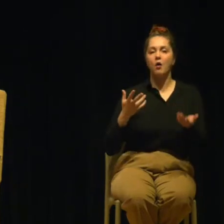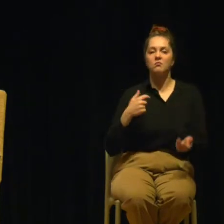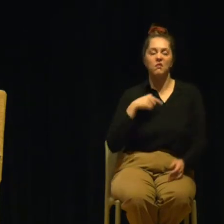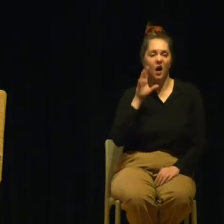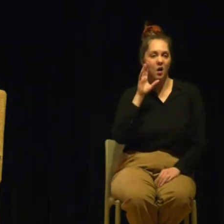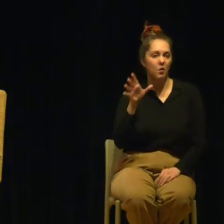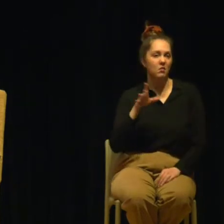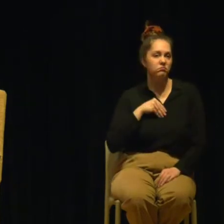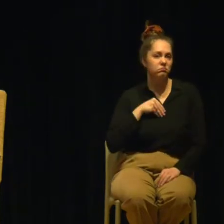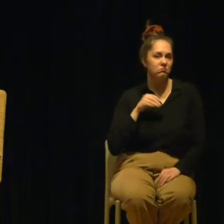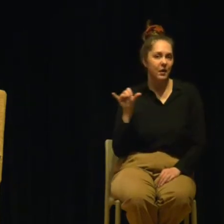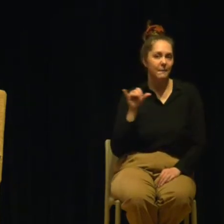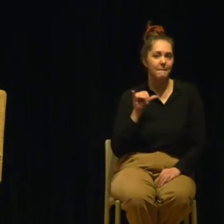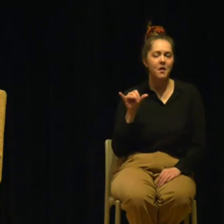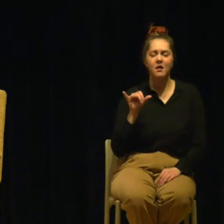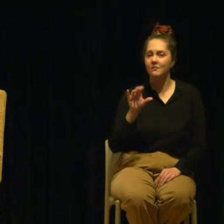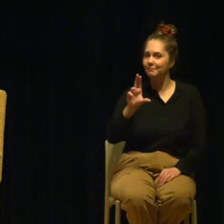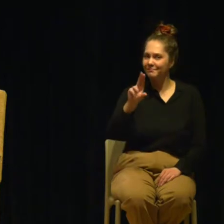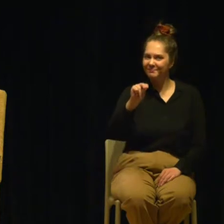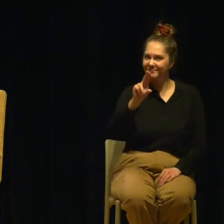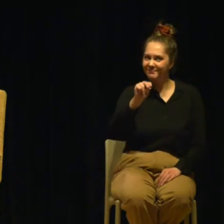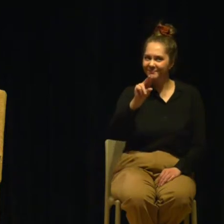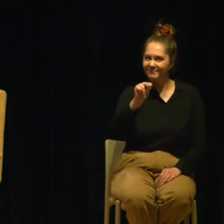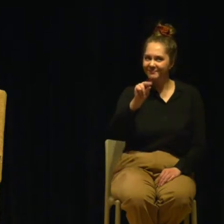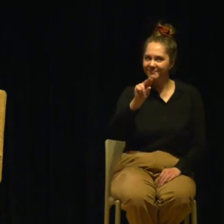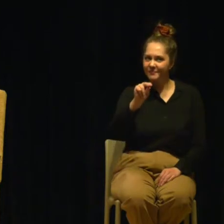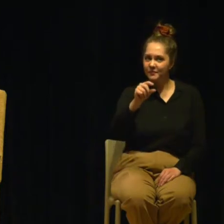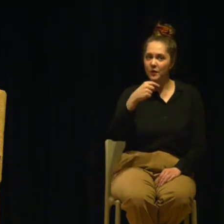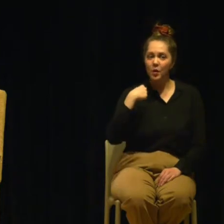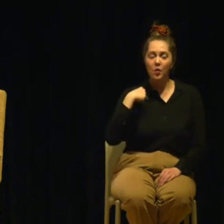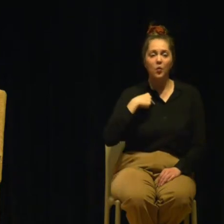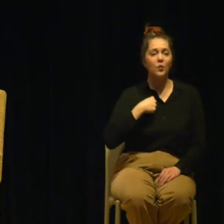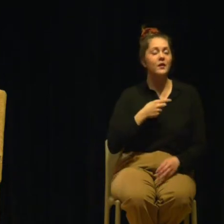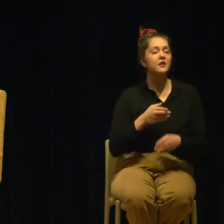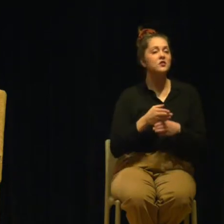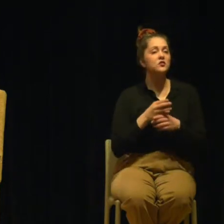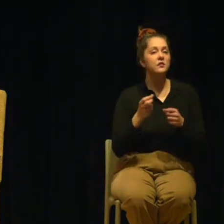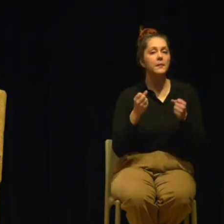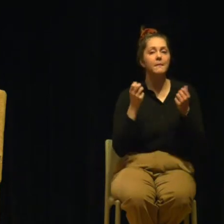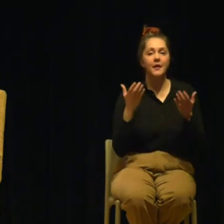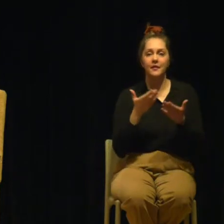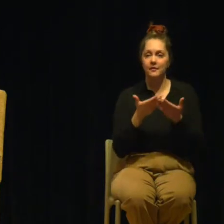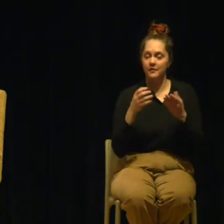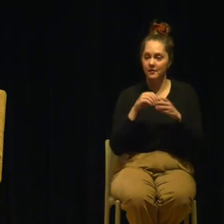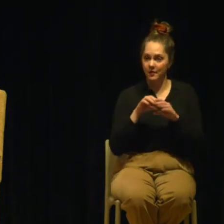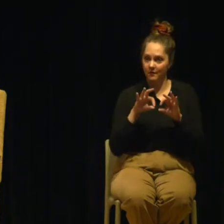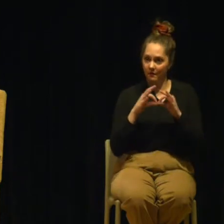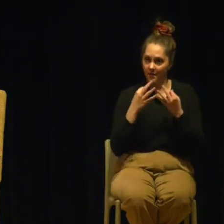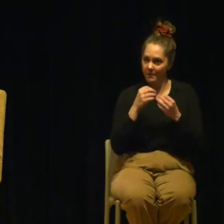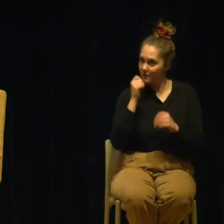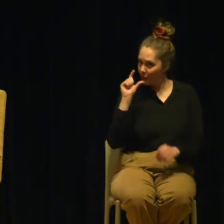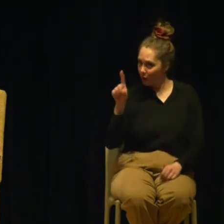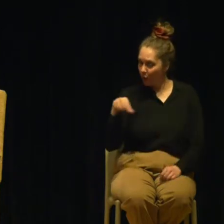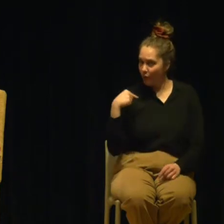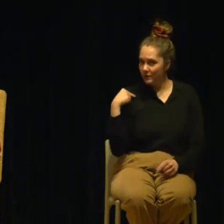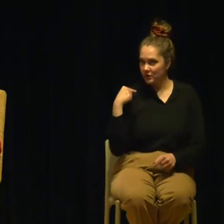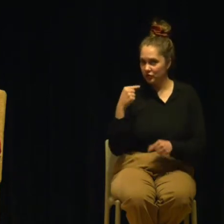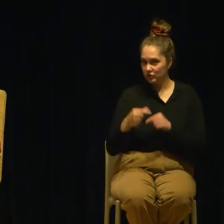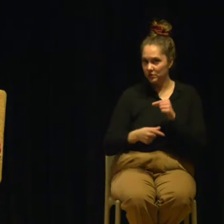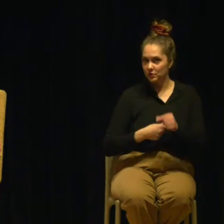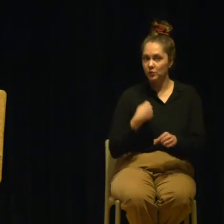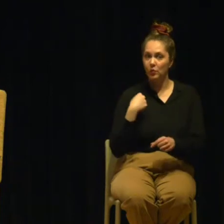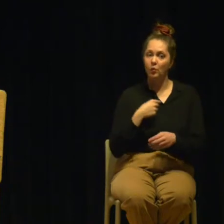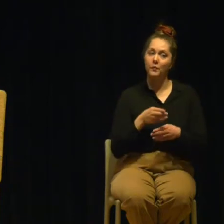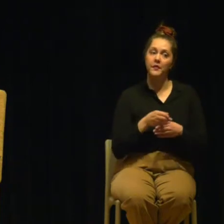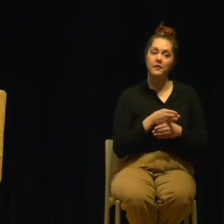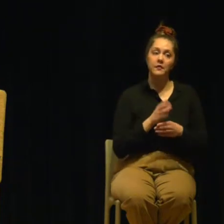destiny as well. And I'm here to say, no, it does not. We share a lot of things in families other than our genes. We